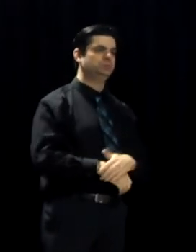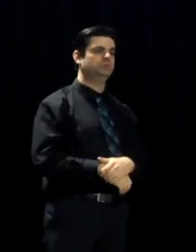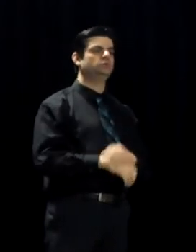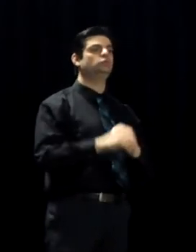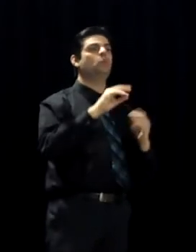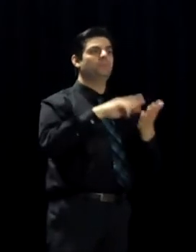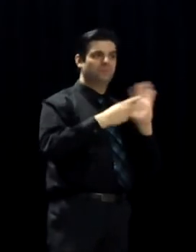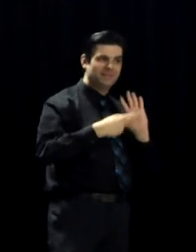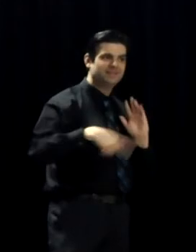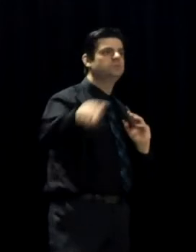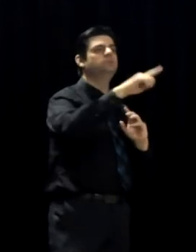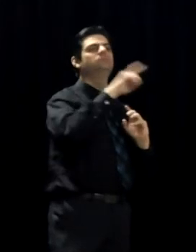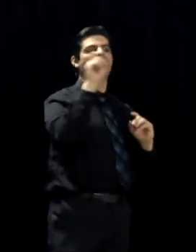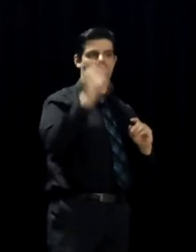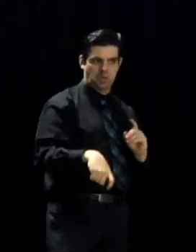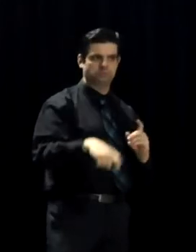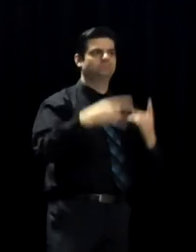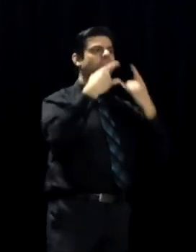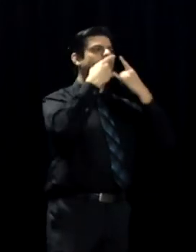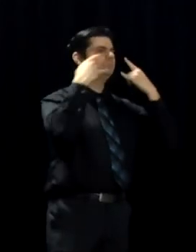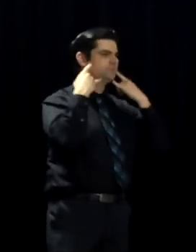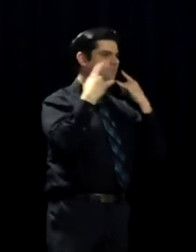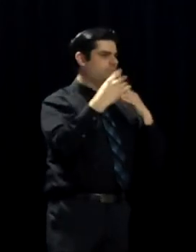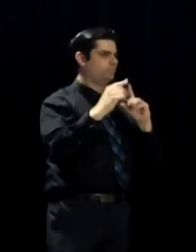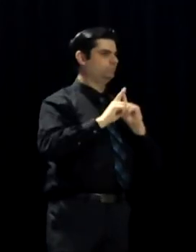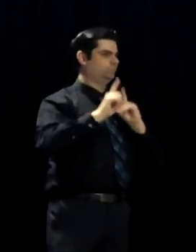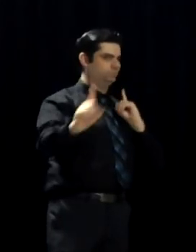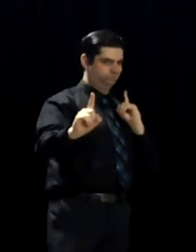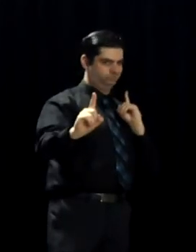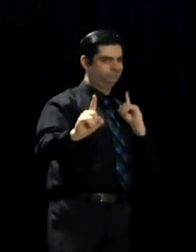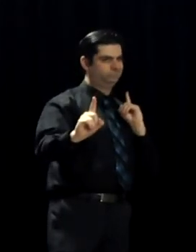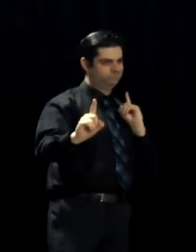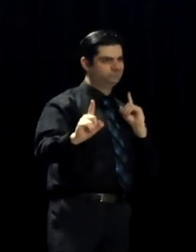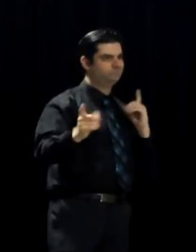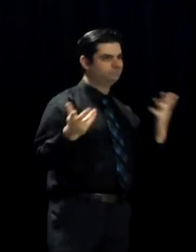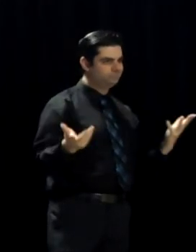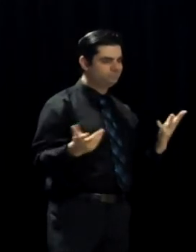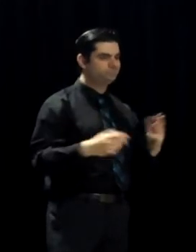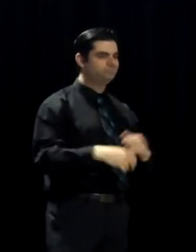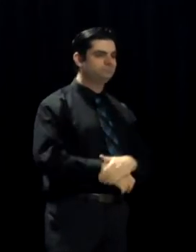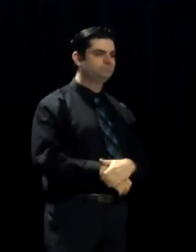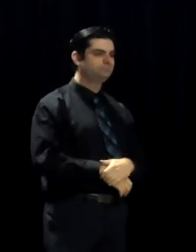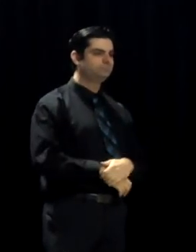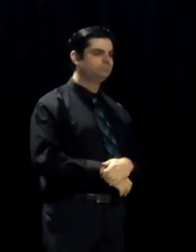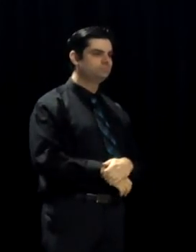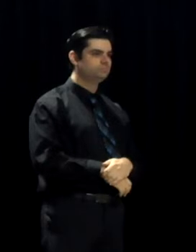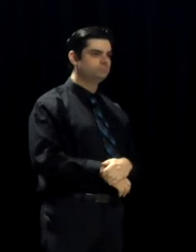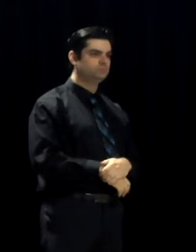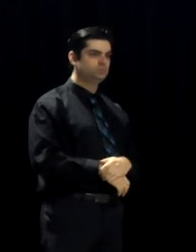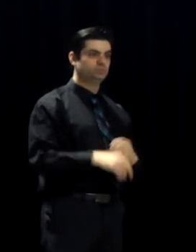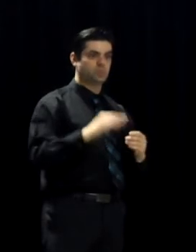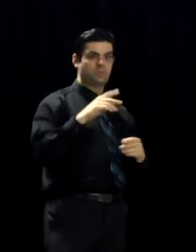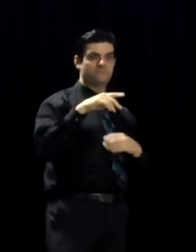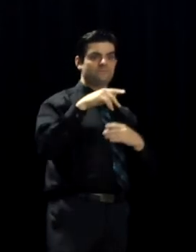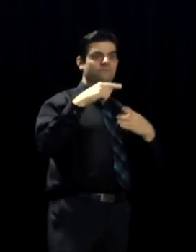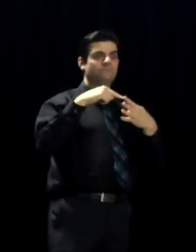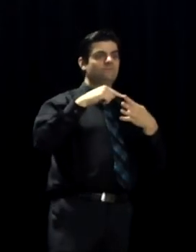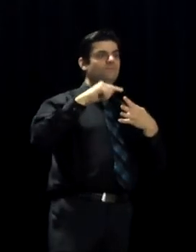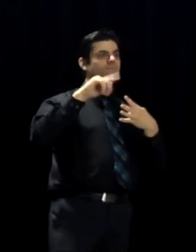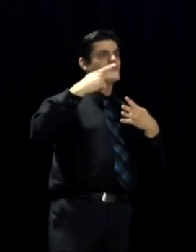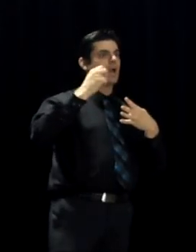shape as far as a region to move to phase 2. We'll be moving to phase 2, but we need you to continue to